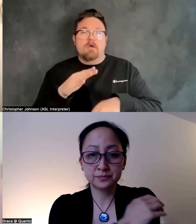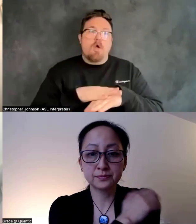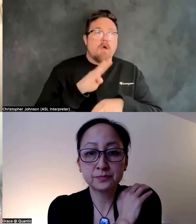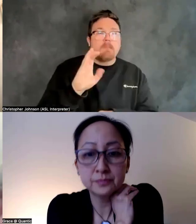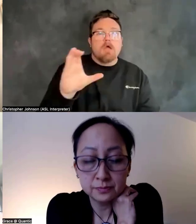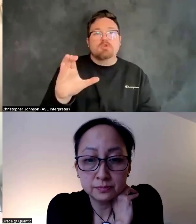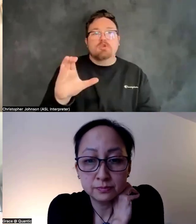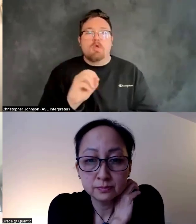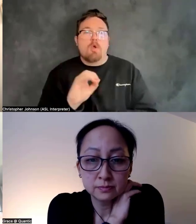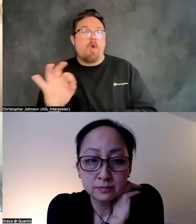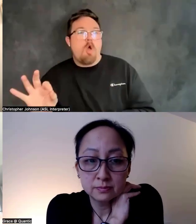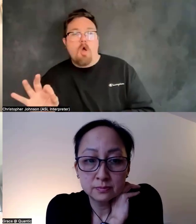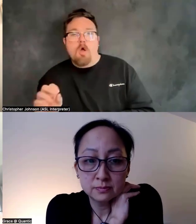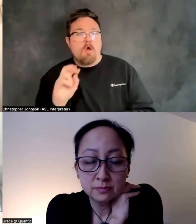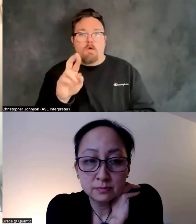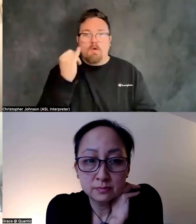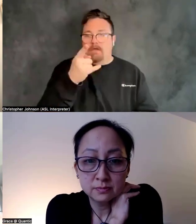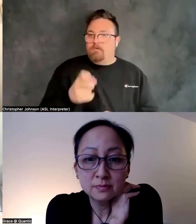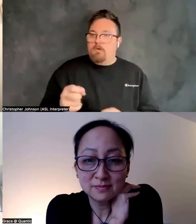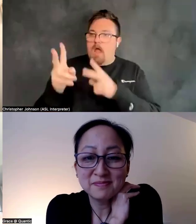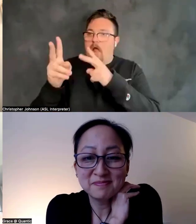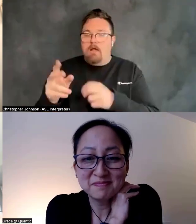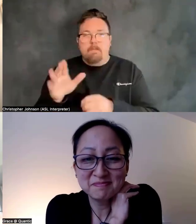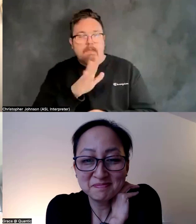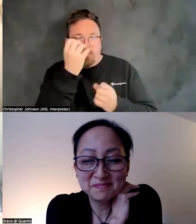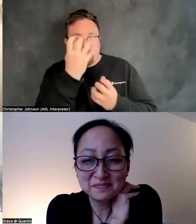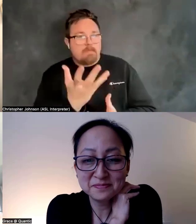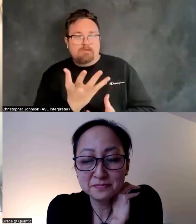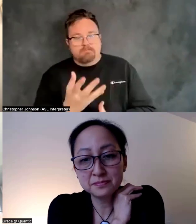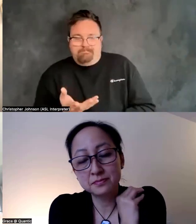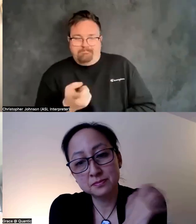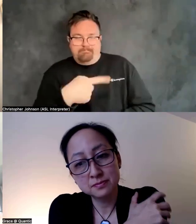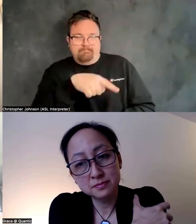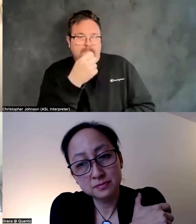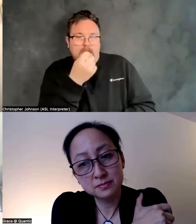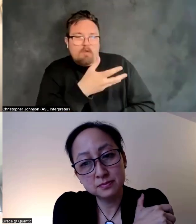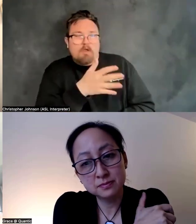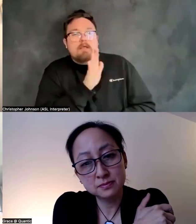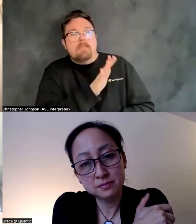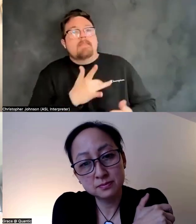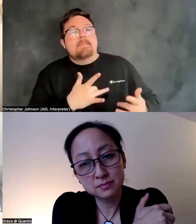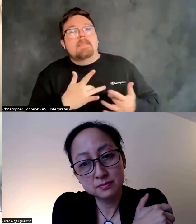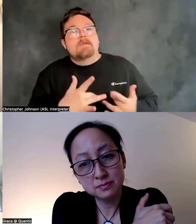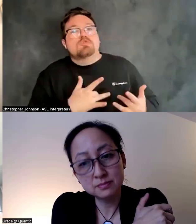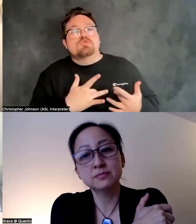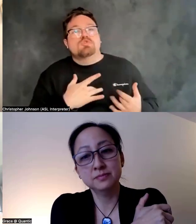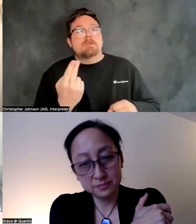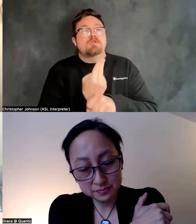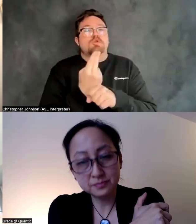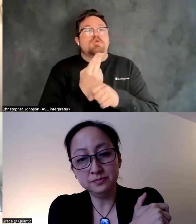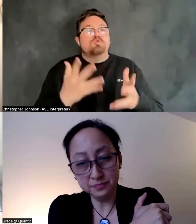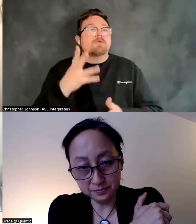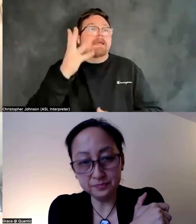or you're putting all your data in the sky. They don't really care. What they're concerned about is the user experience,